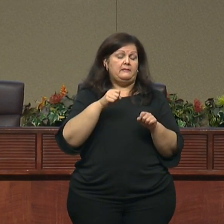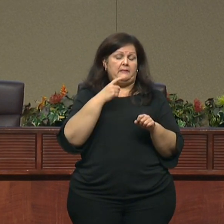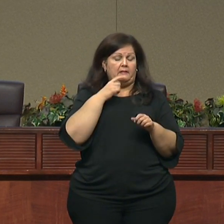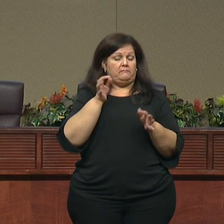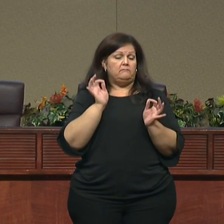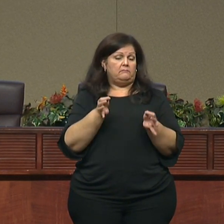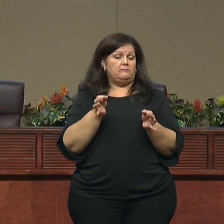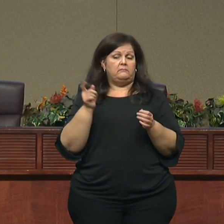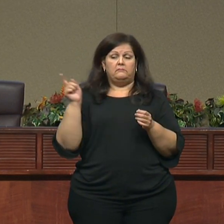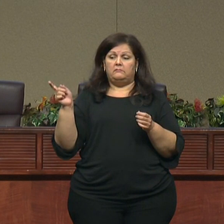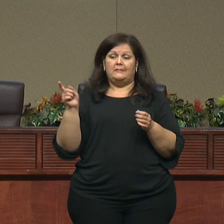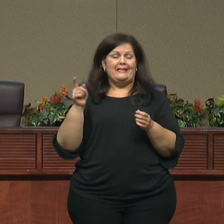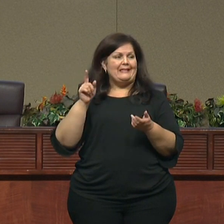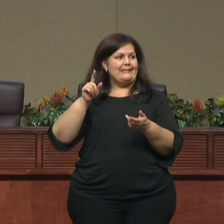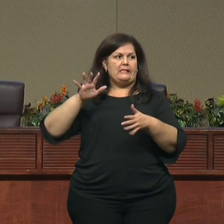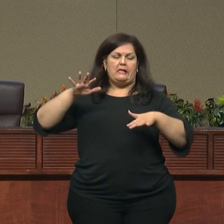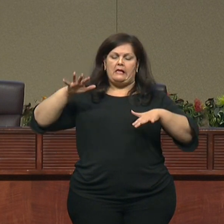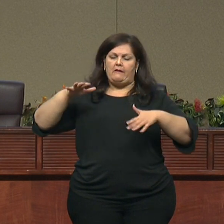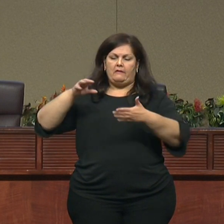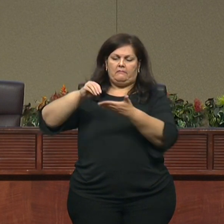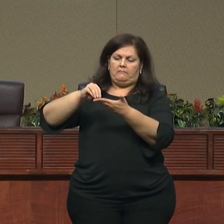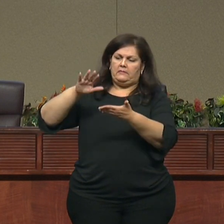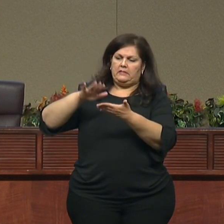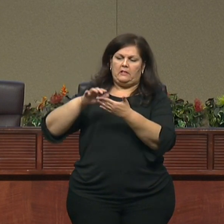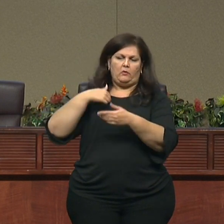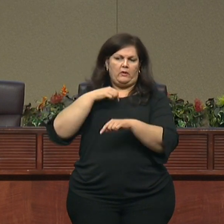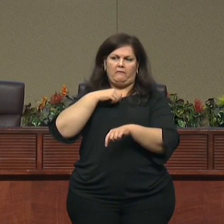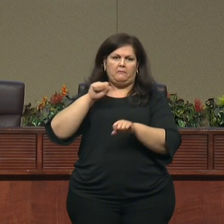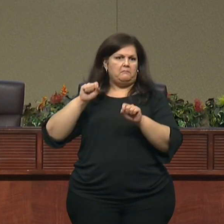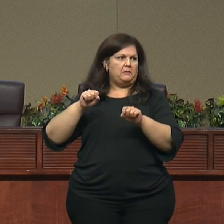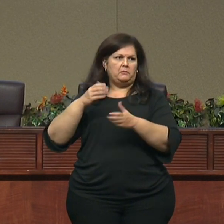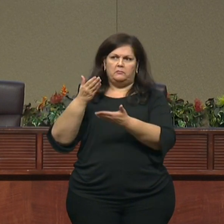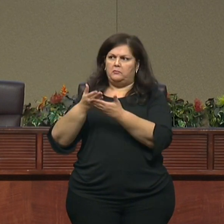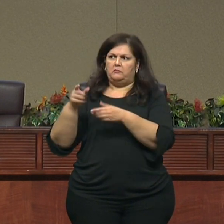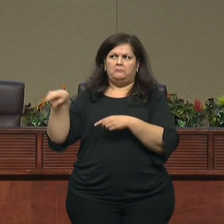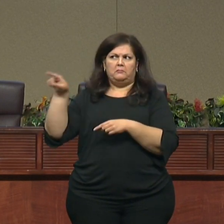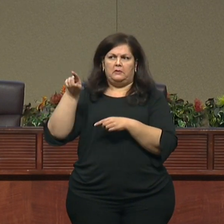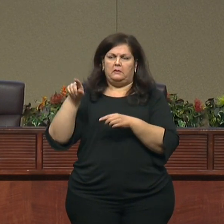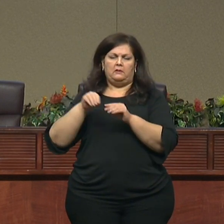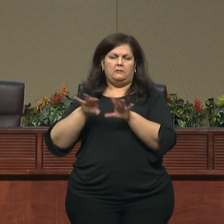we haven't been able to establish an outbreak in any of the parks.